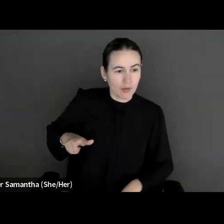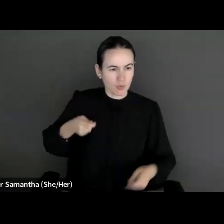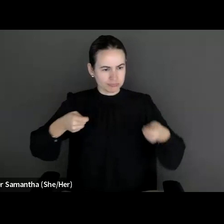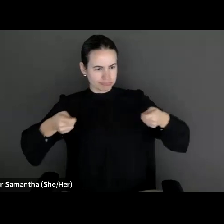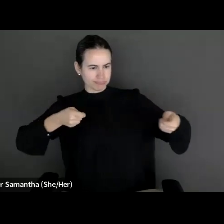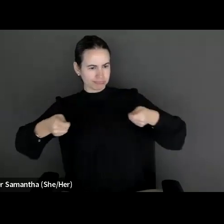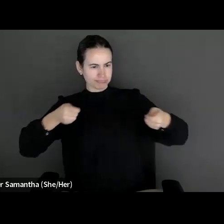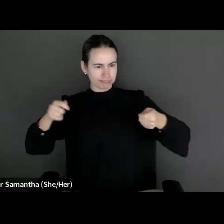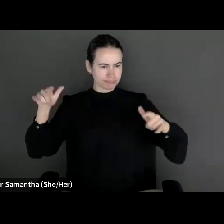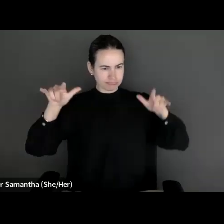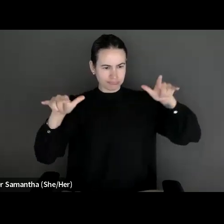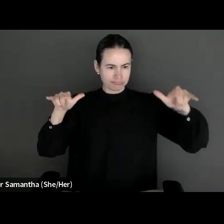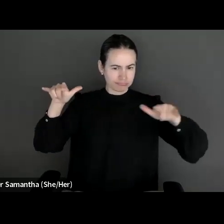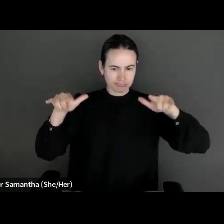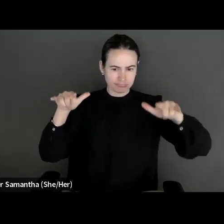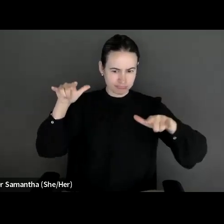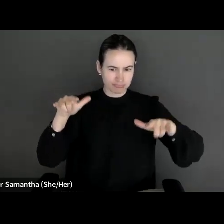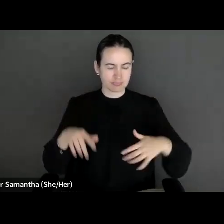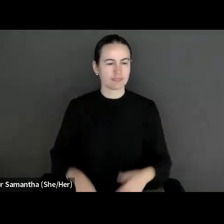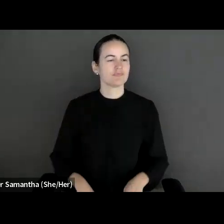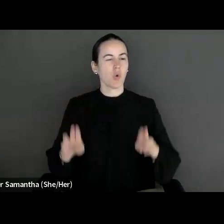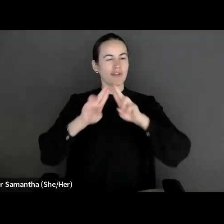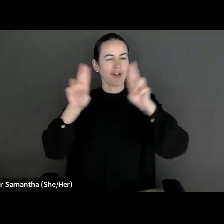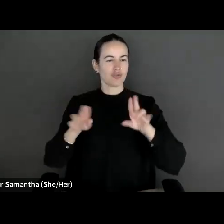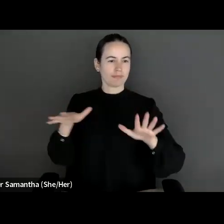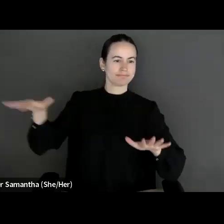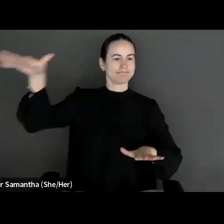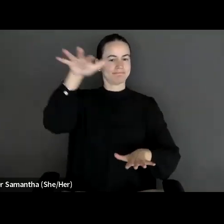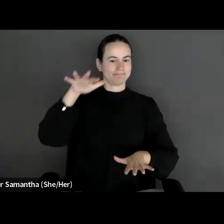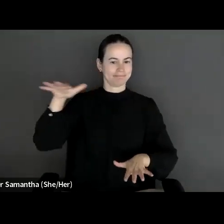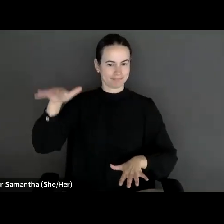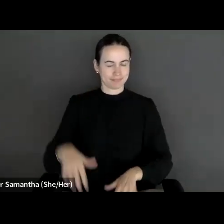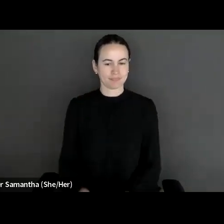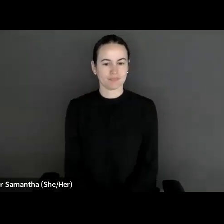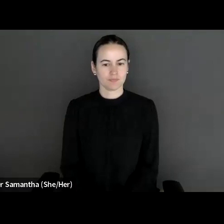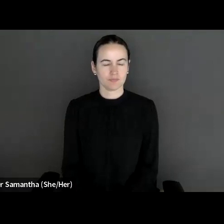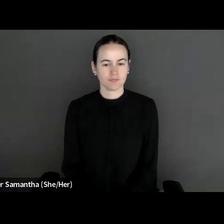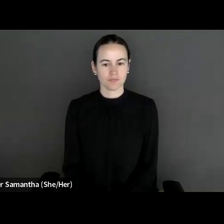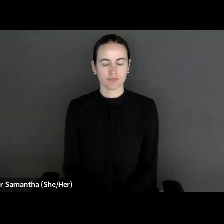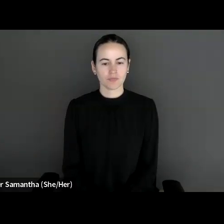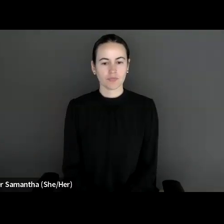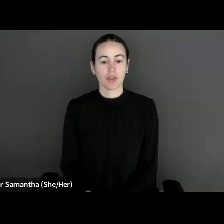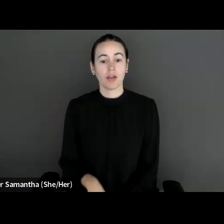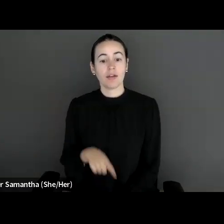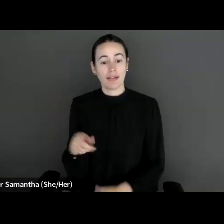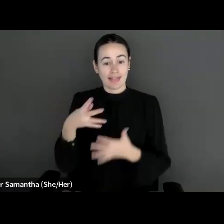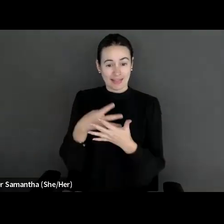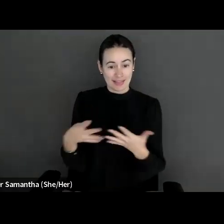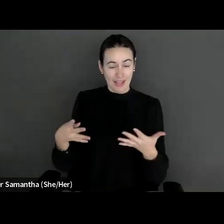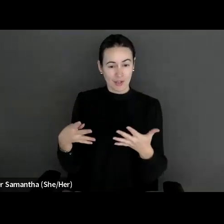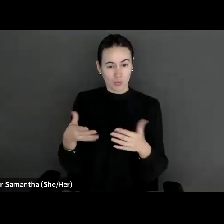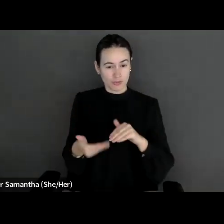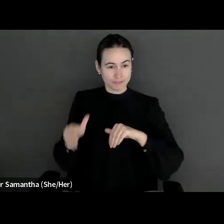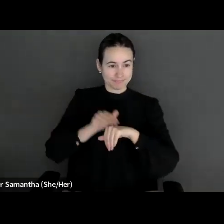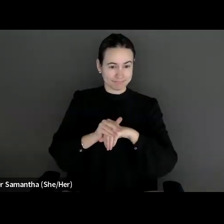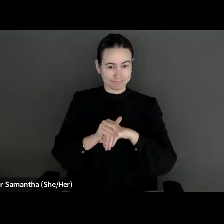international airspace. The ICAO language proficiency requirements, or LPRs, include a rating scale comprising